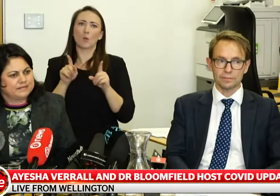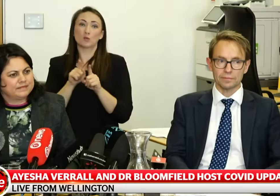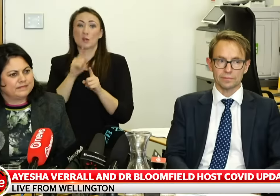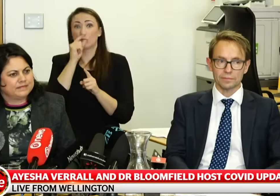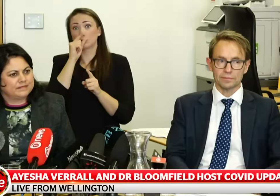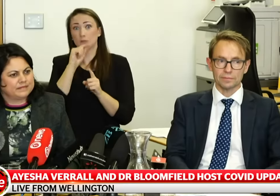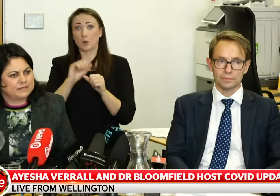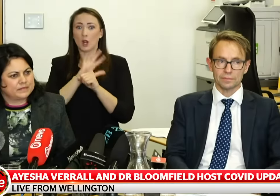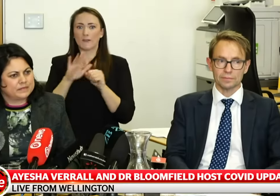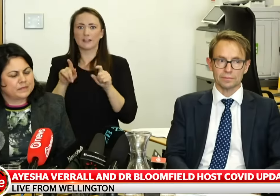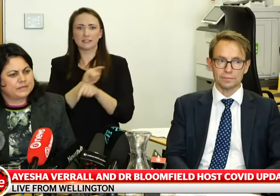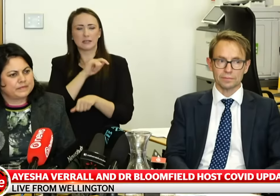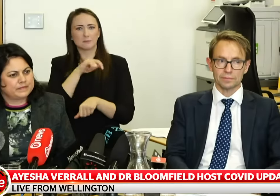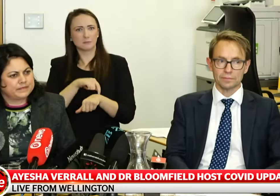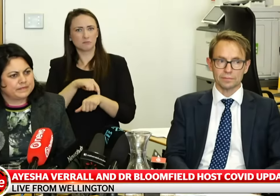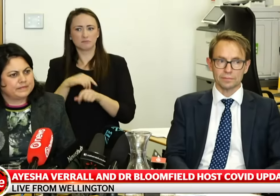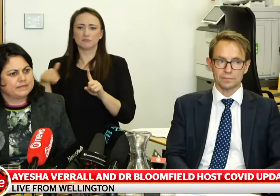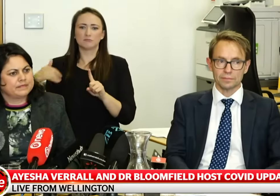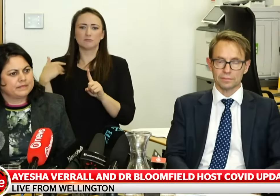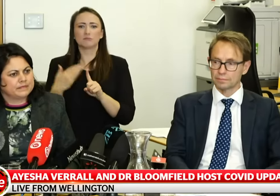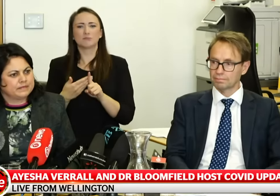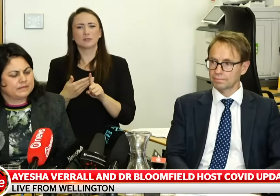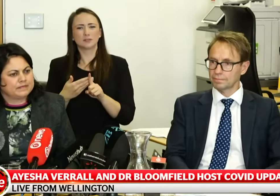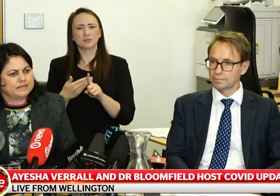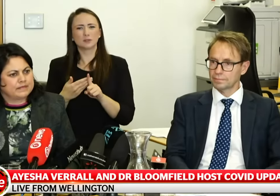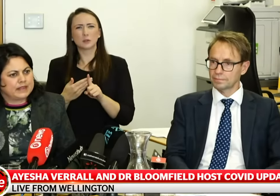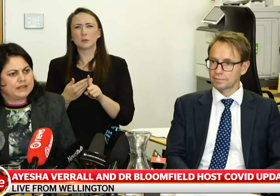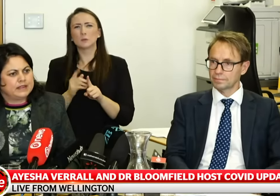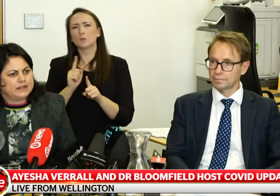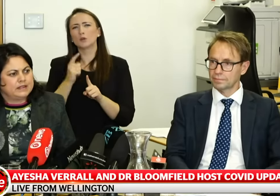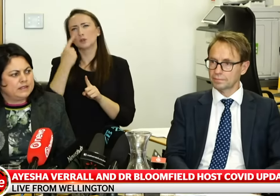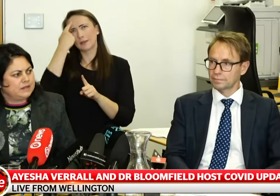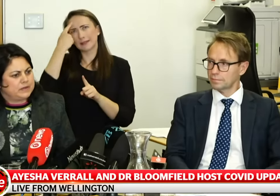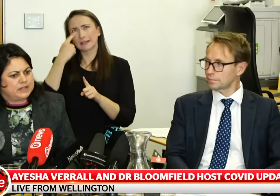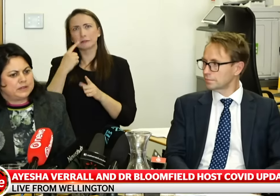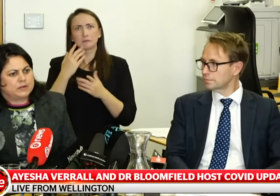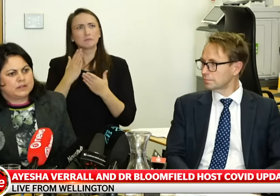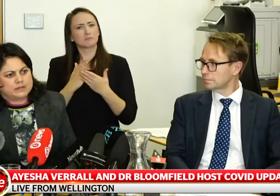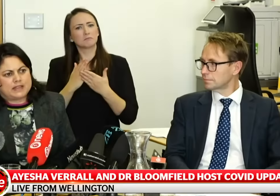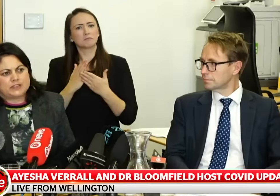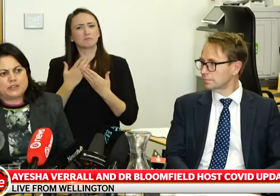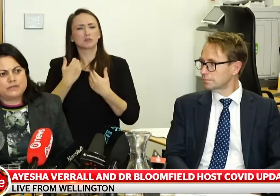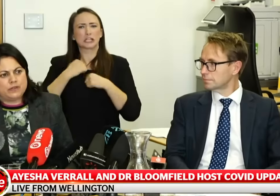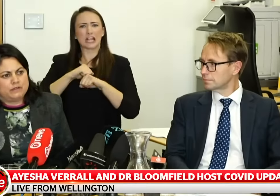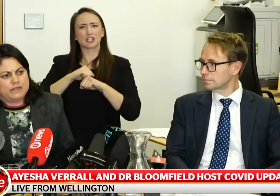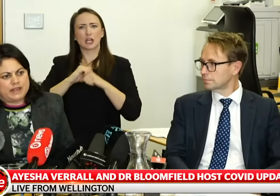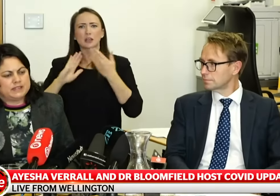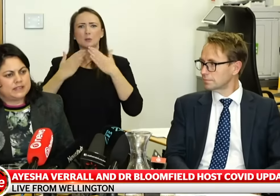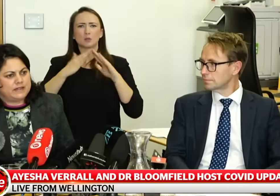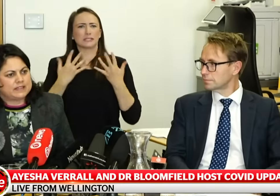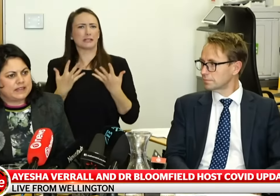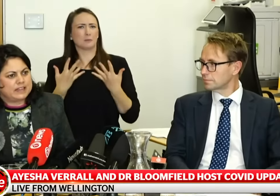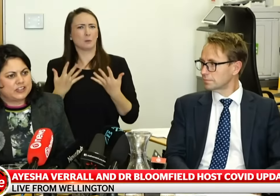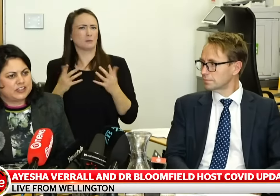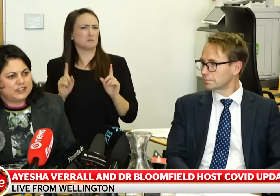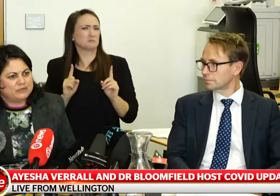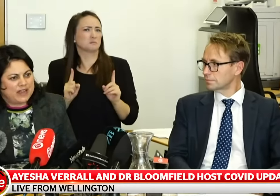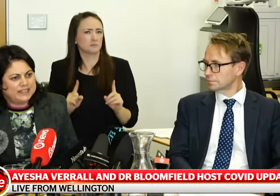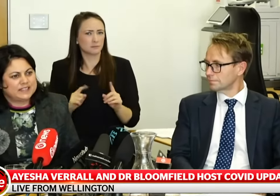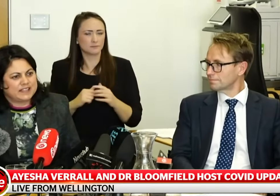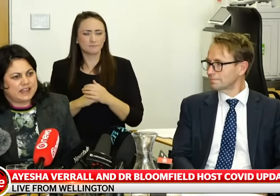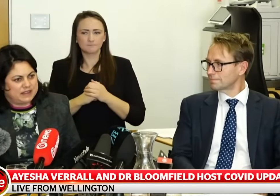level of immunity protection that would be in the wider community at the moment? I think the best approximation of that is the